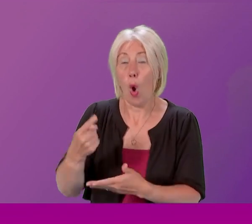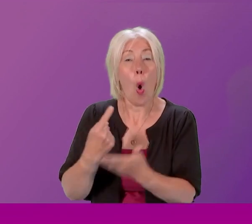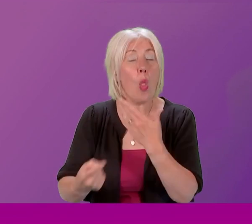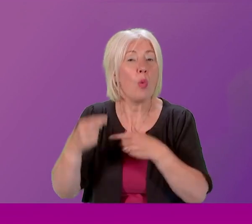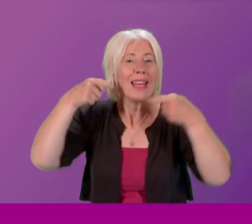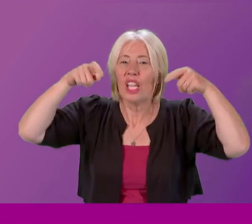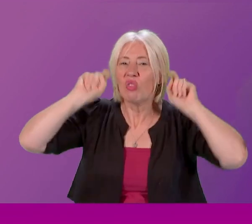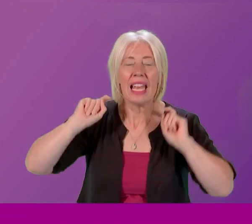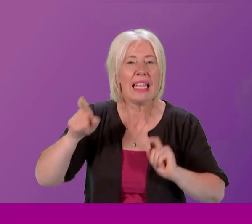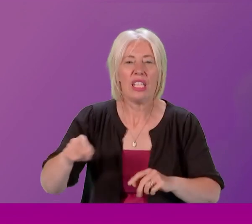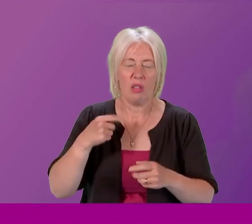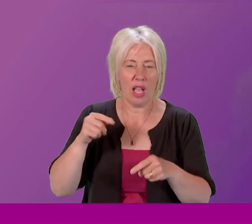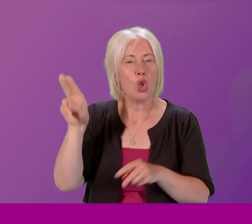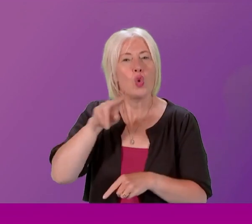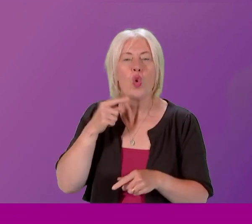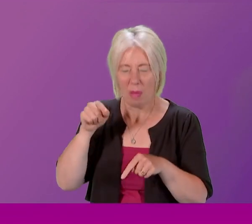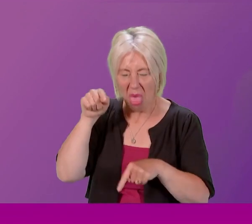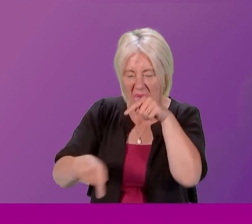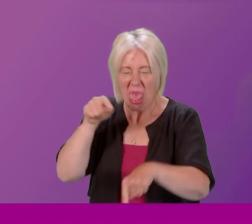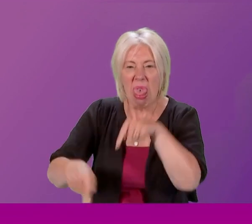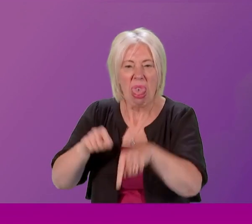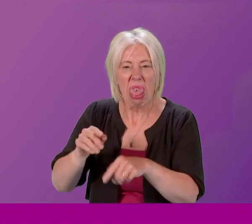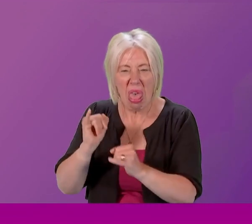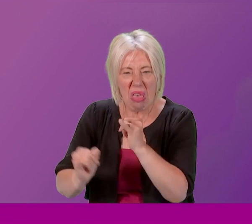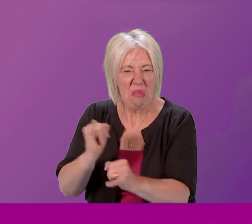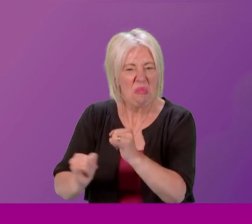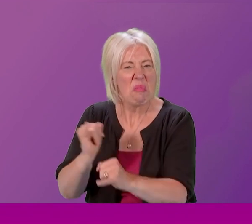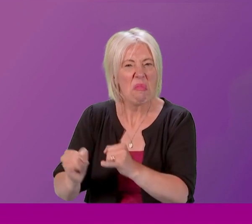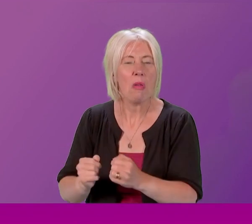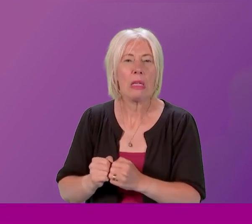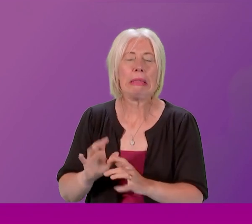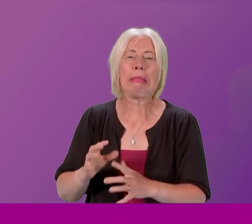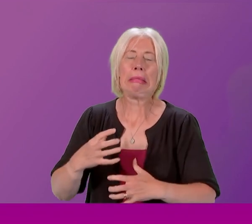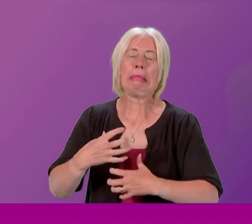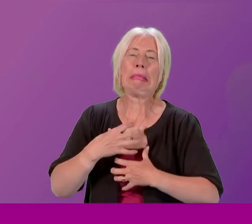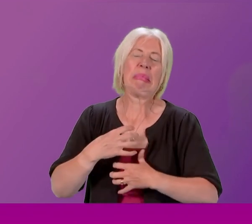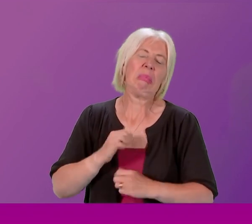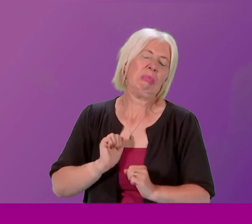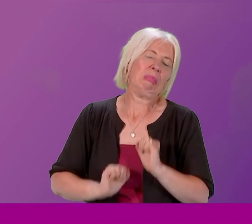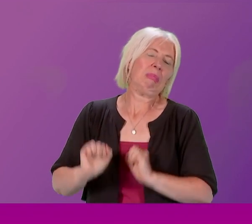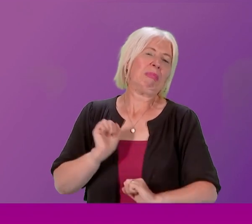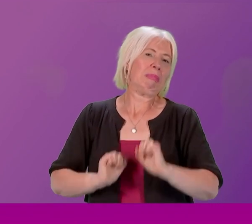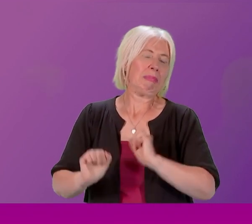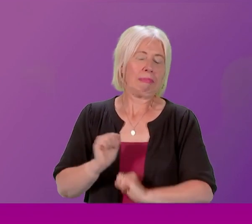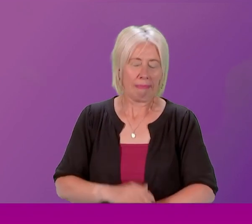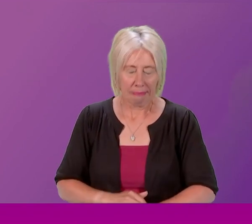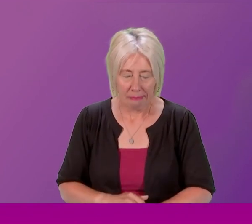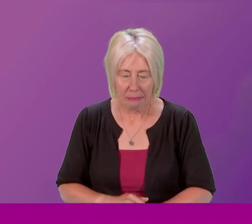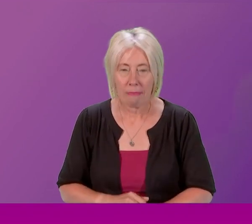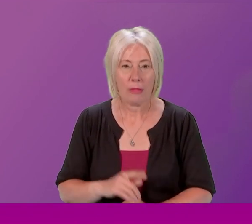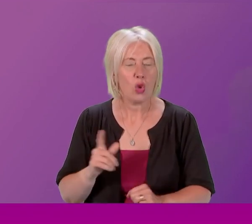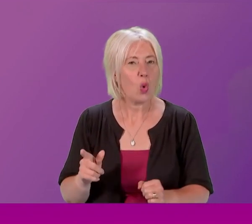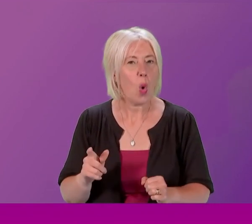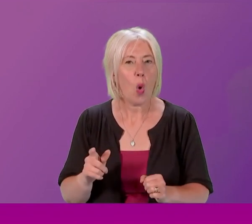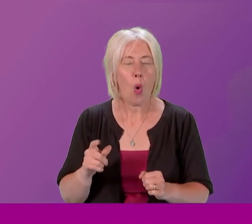wearing hearing aids, and so, you know, she's getting a little bit of a hard time. And so she